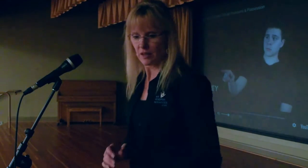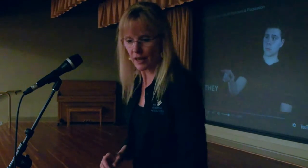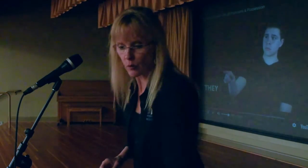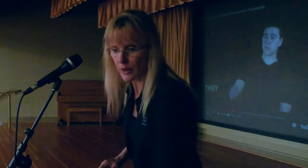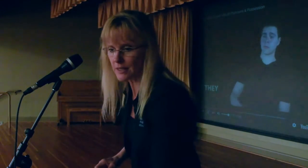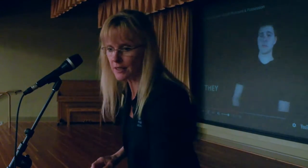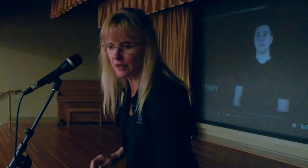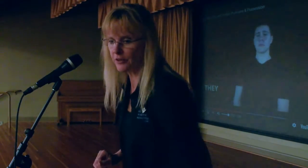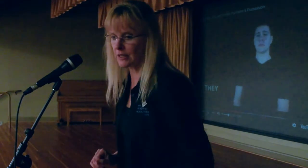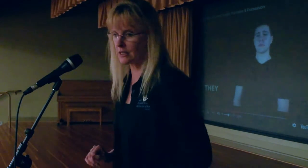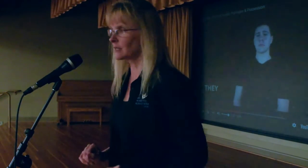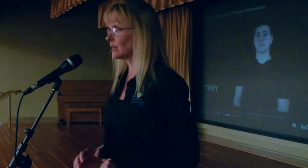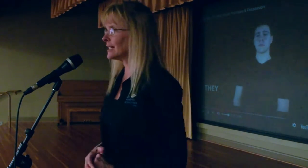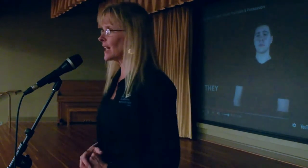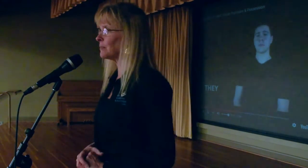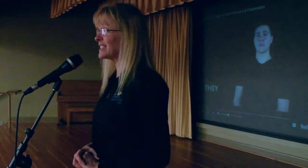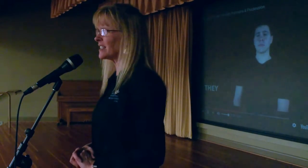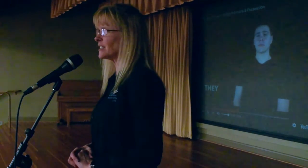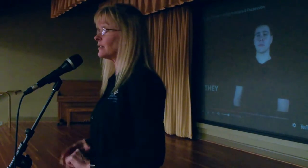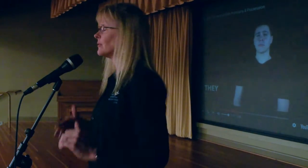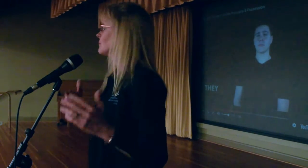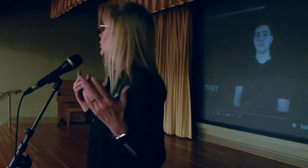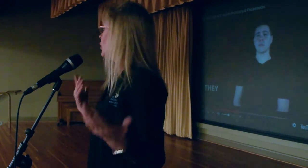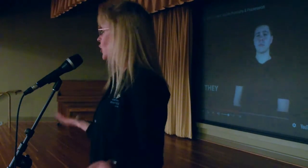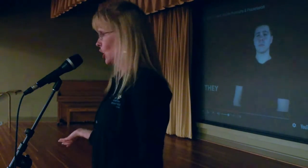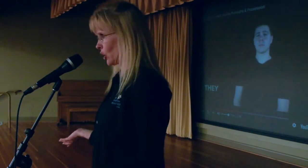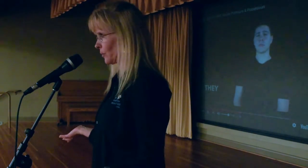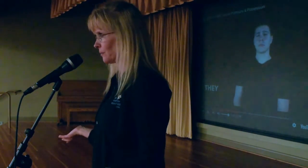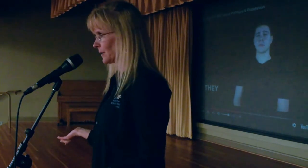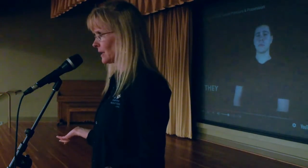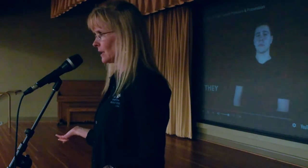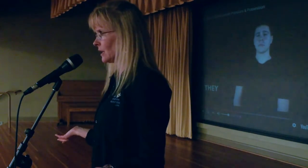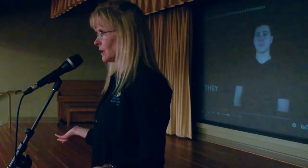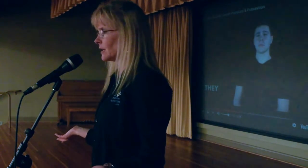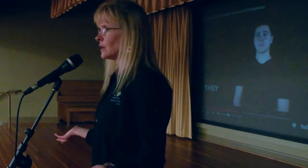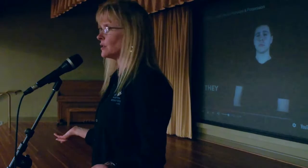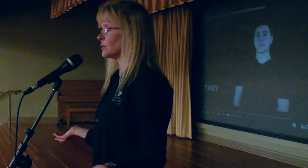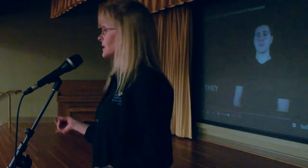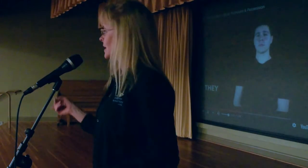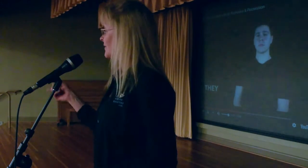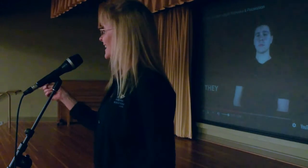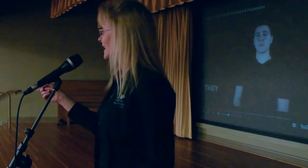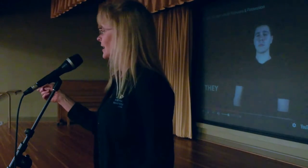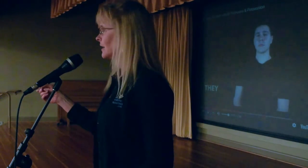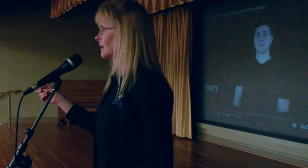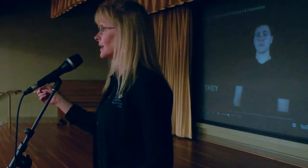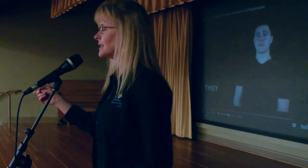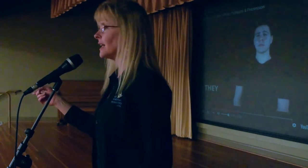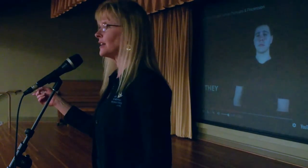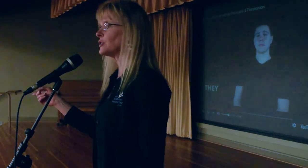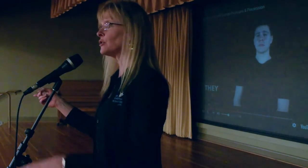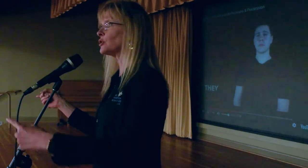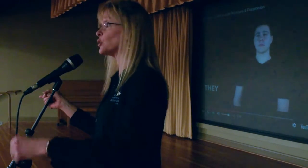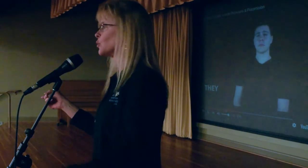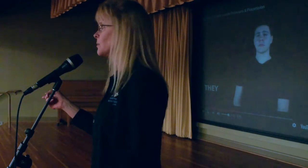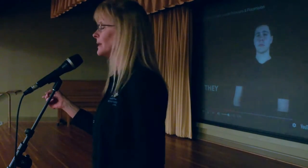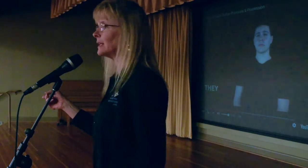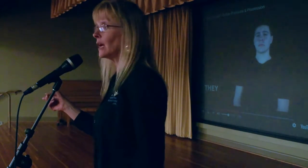Okay, what is the difference? Is that possessive? No. So instead of he, it's they. So you're swooping